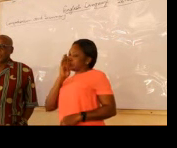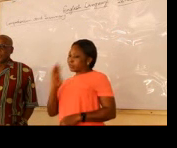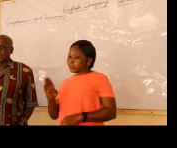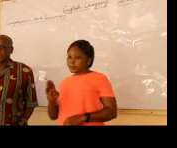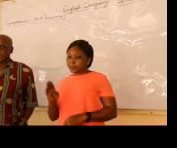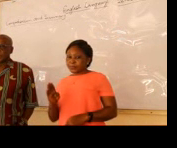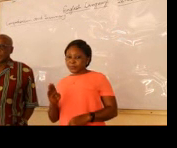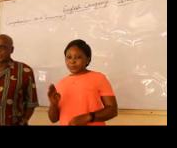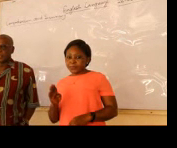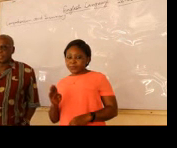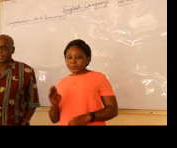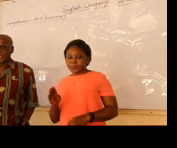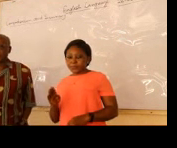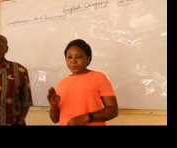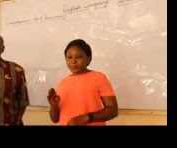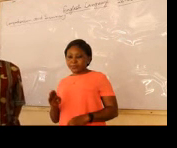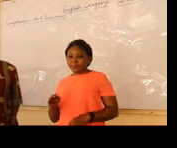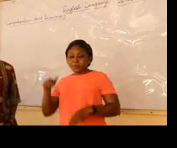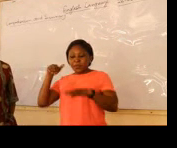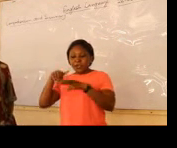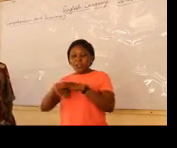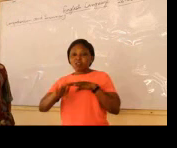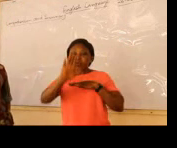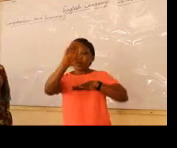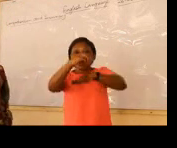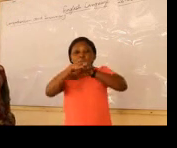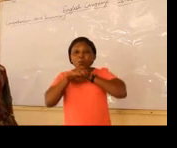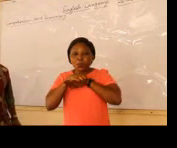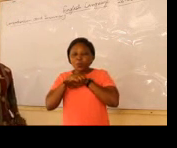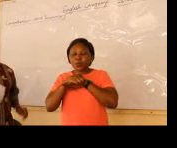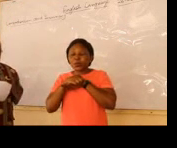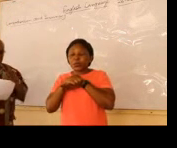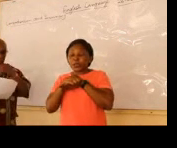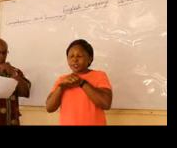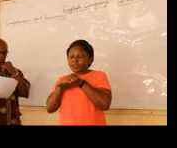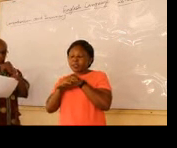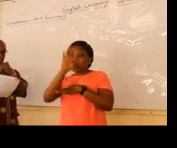be in your own English.